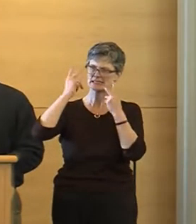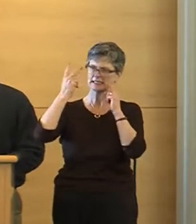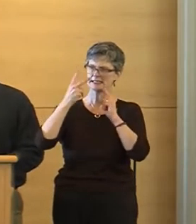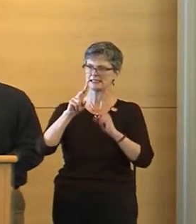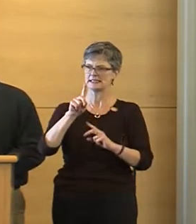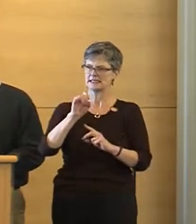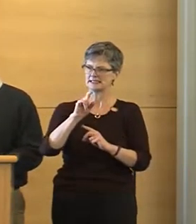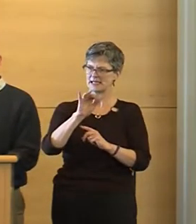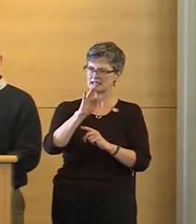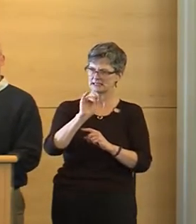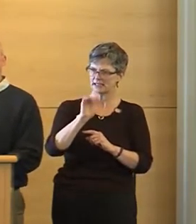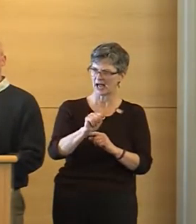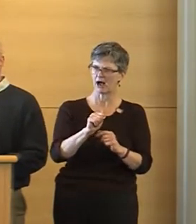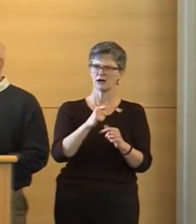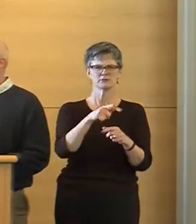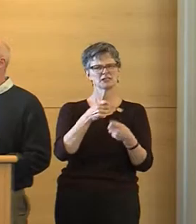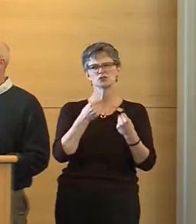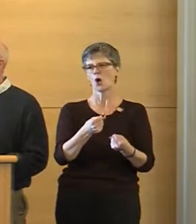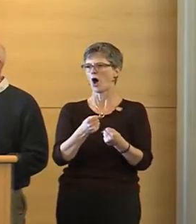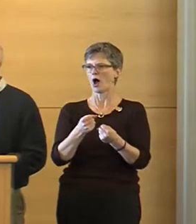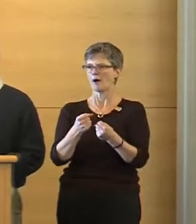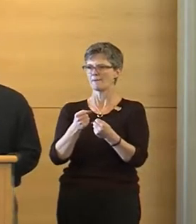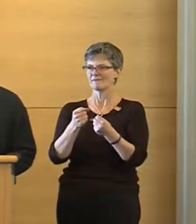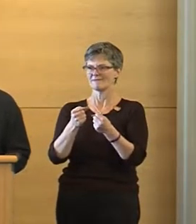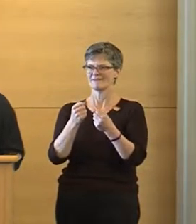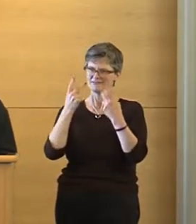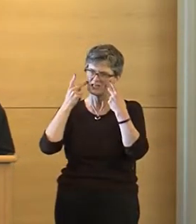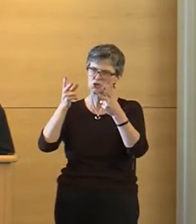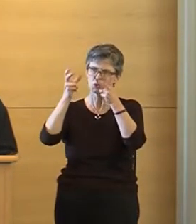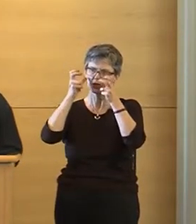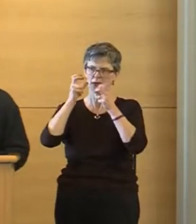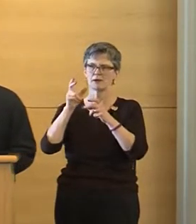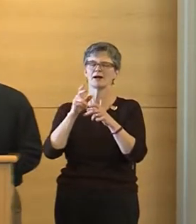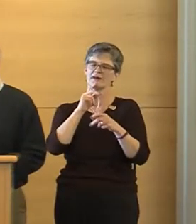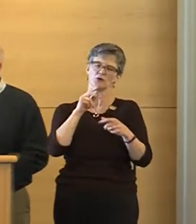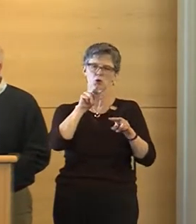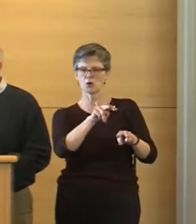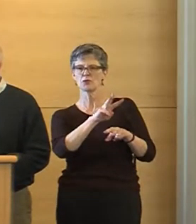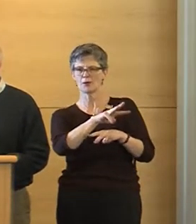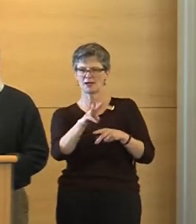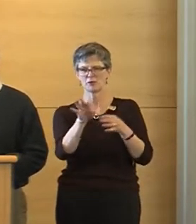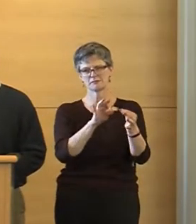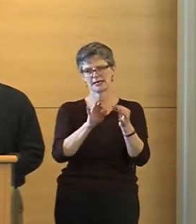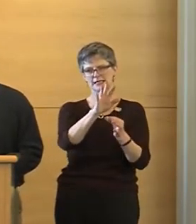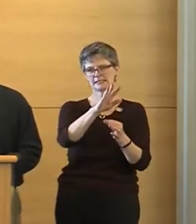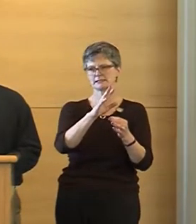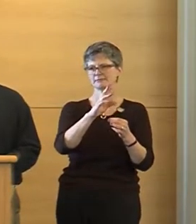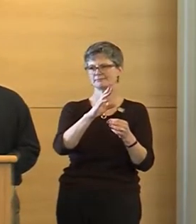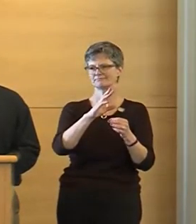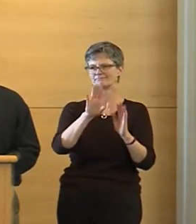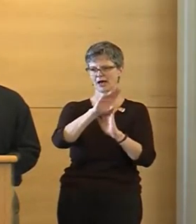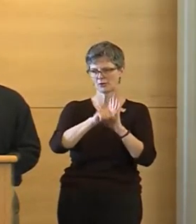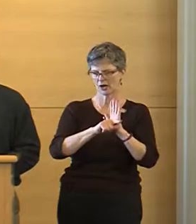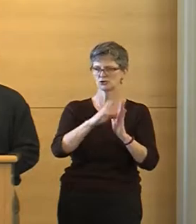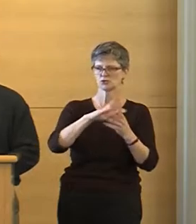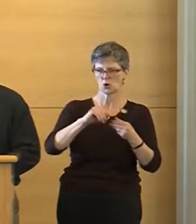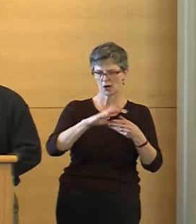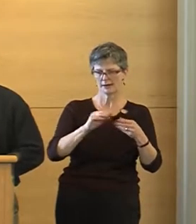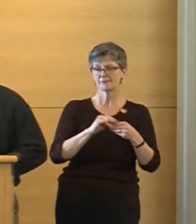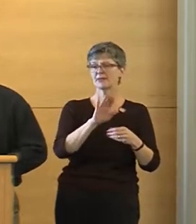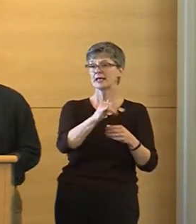OPTE.org. And this was the vision of a person who had